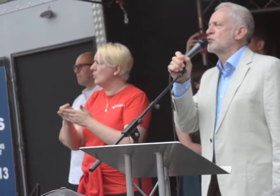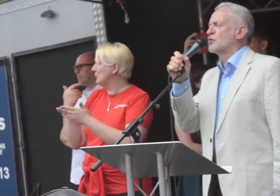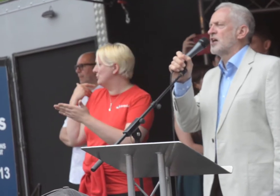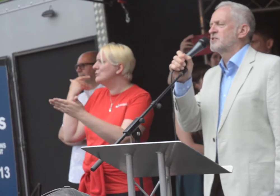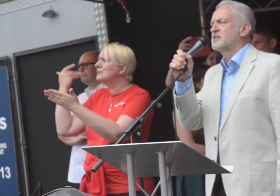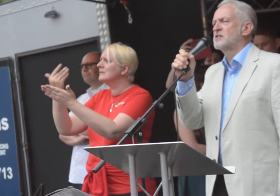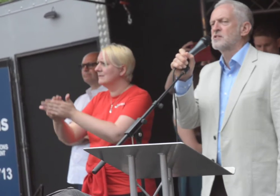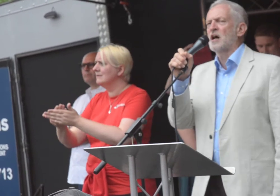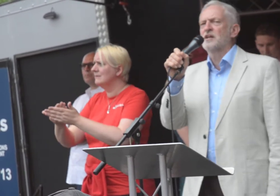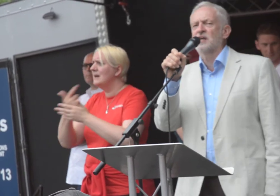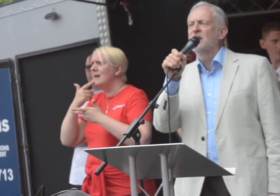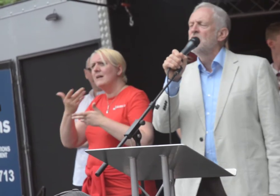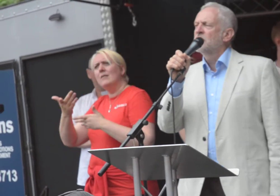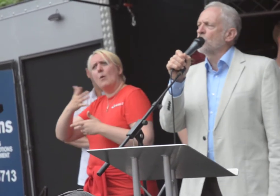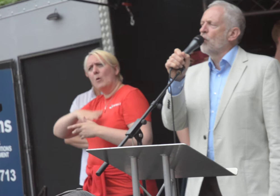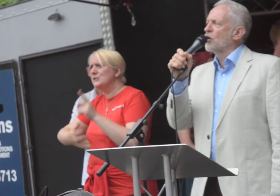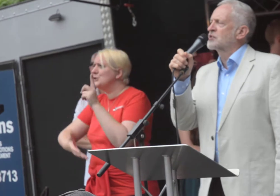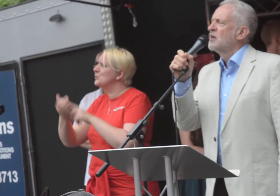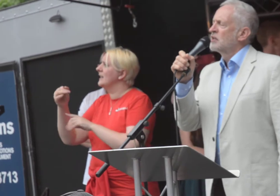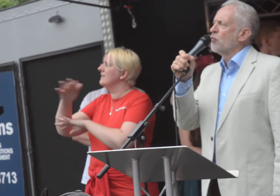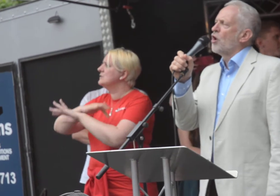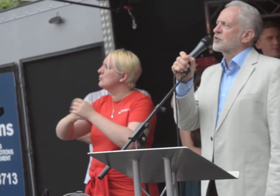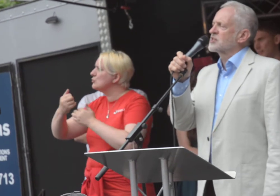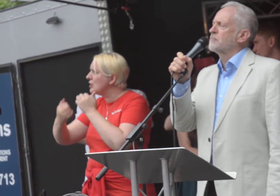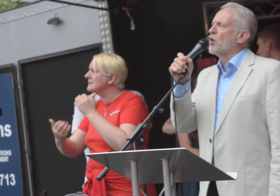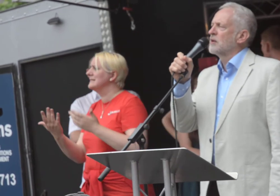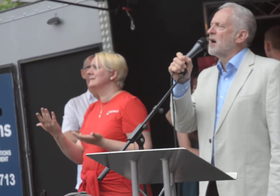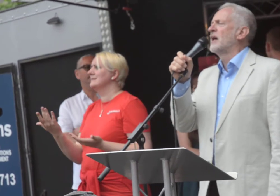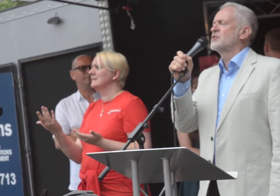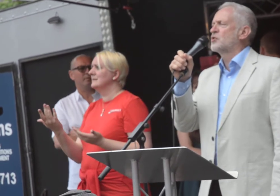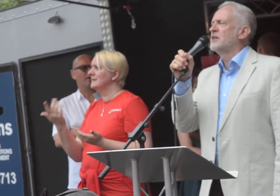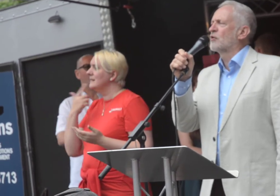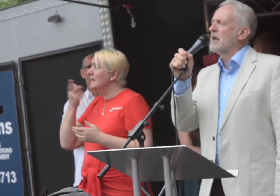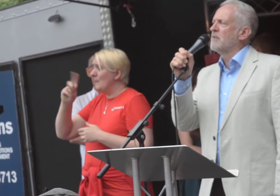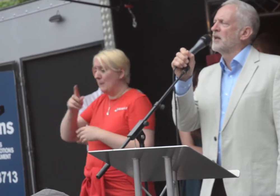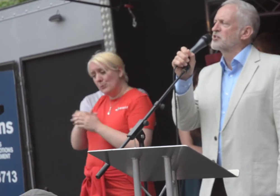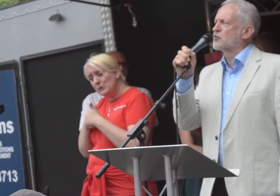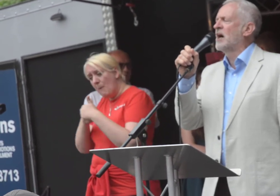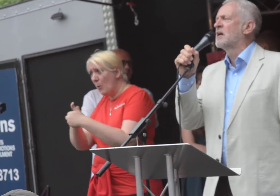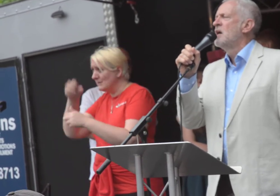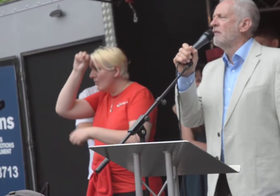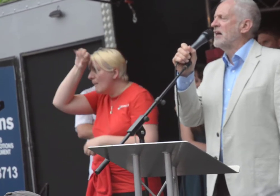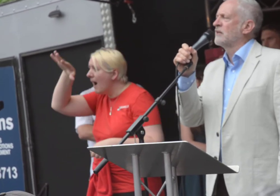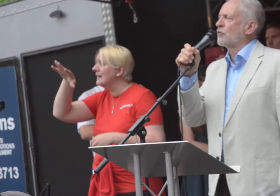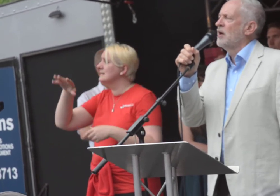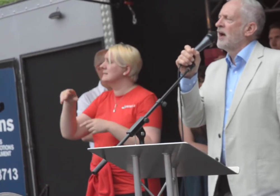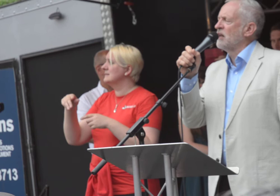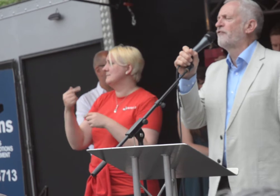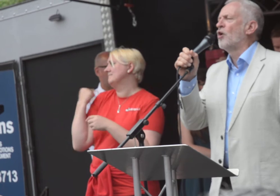of social justice in society, that walked the walk to support the miners during the great miners' strike of